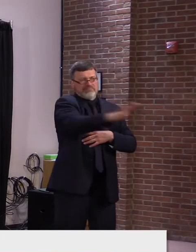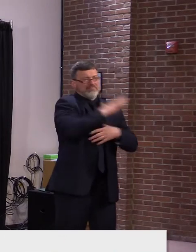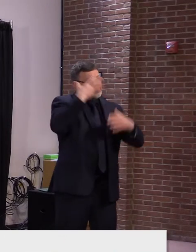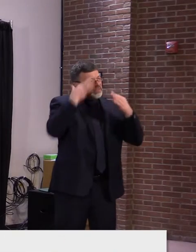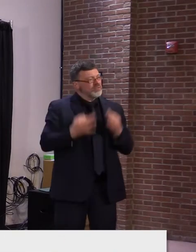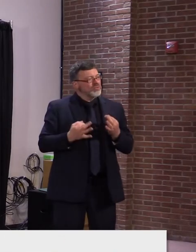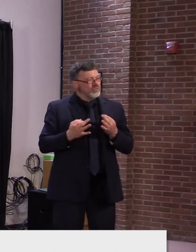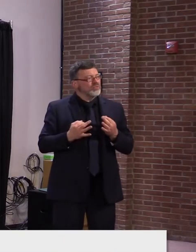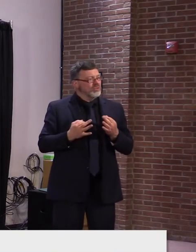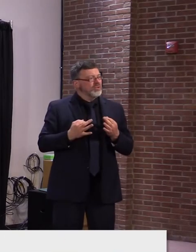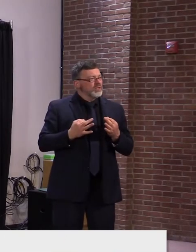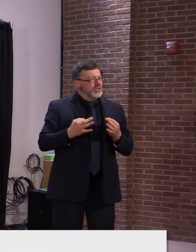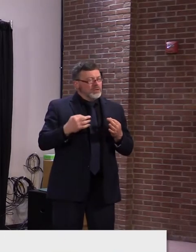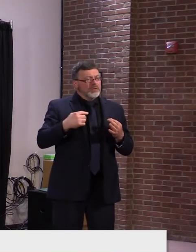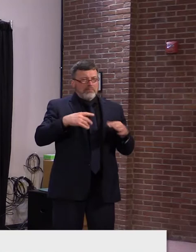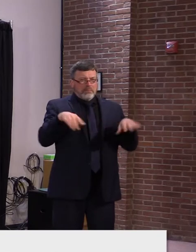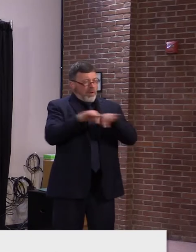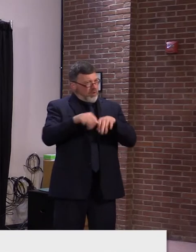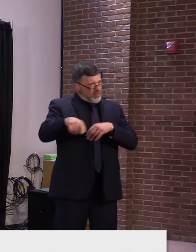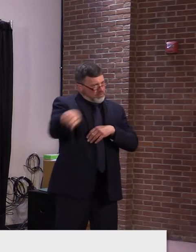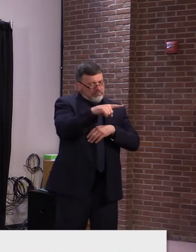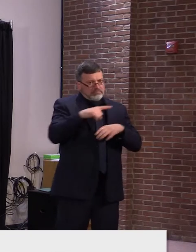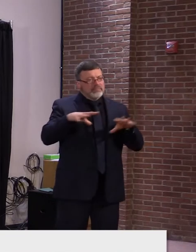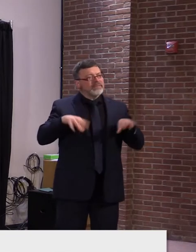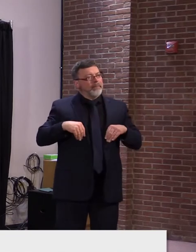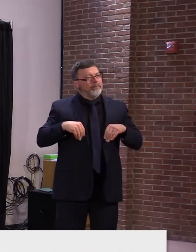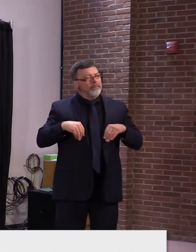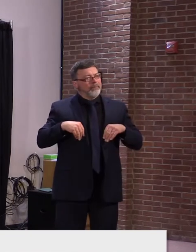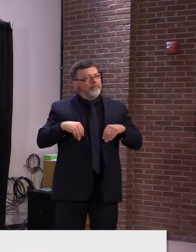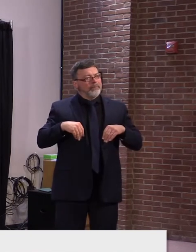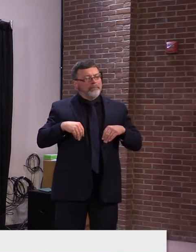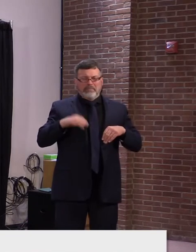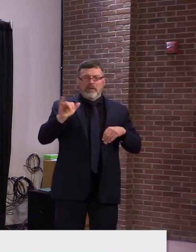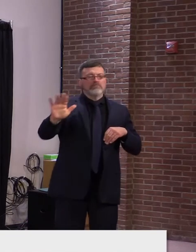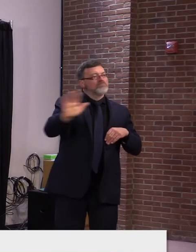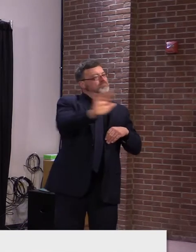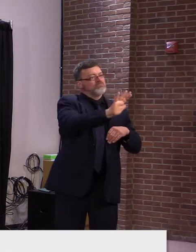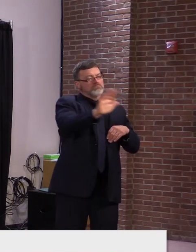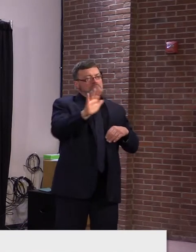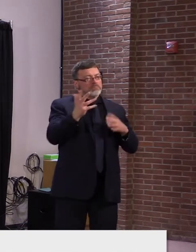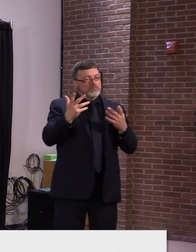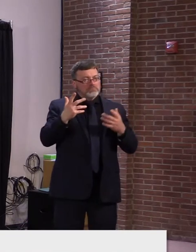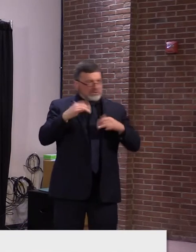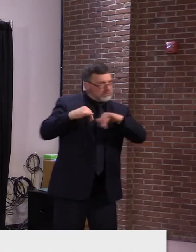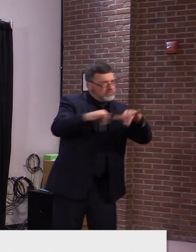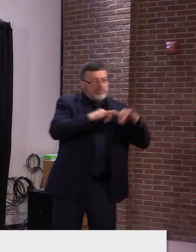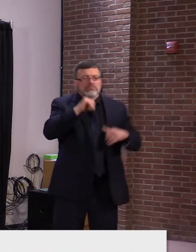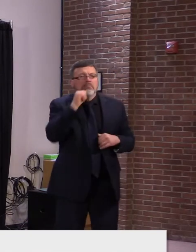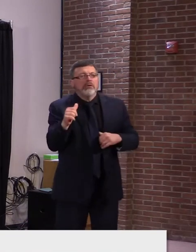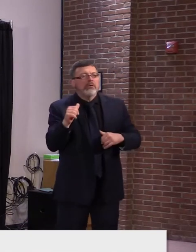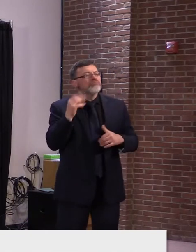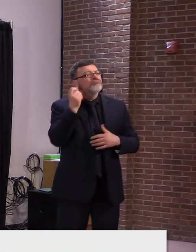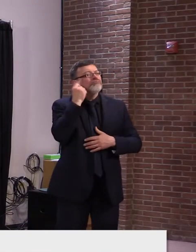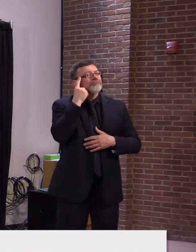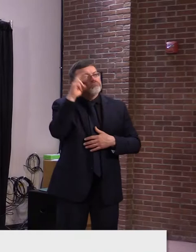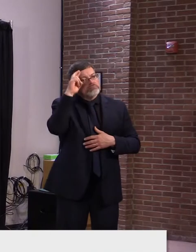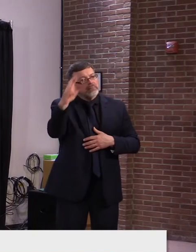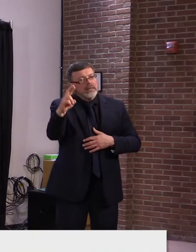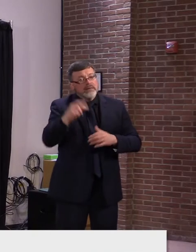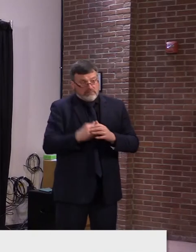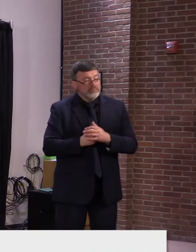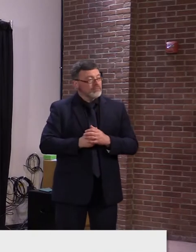be accepting. I also want to acknowledge how important it is to not let our guard down with this